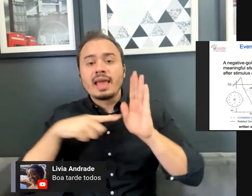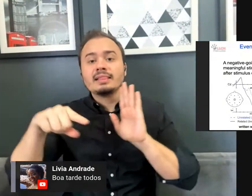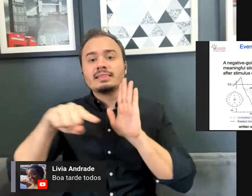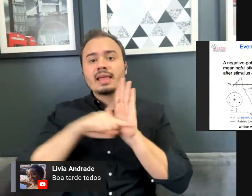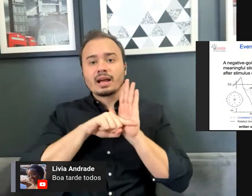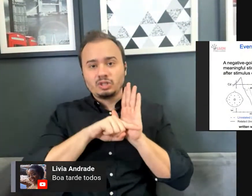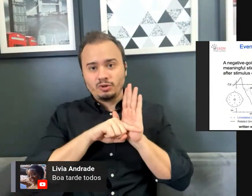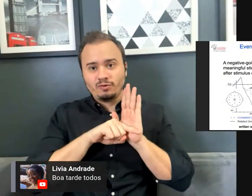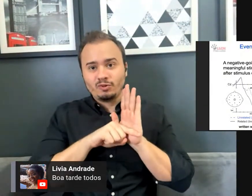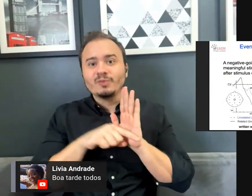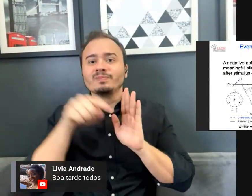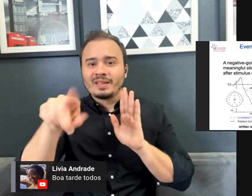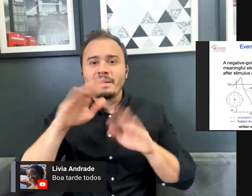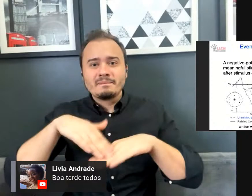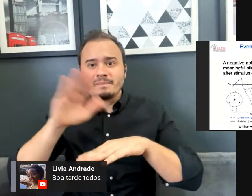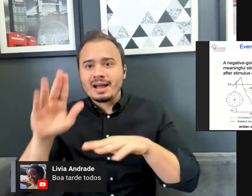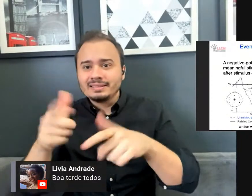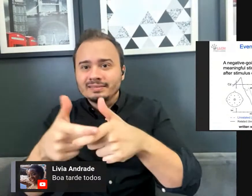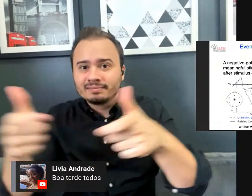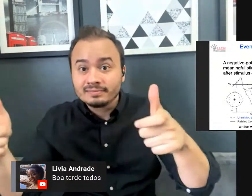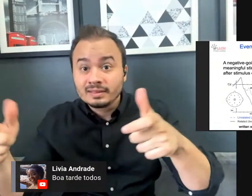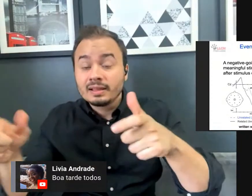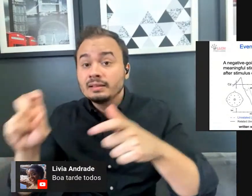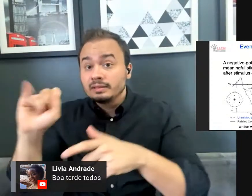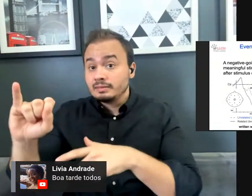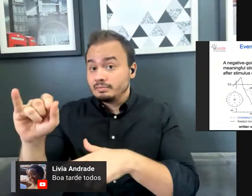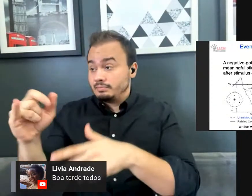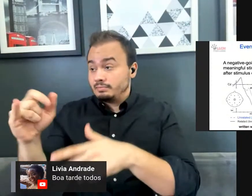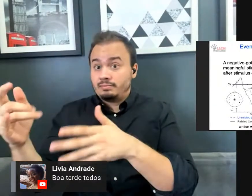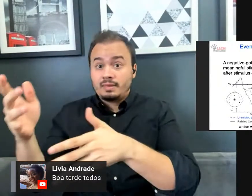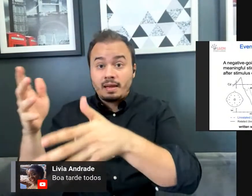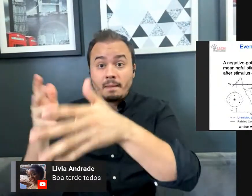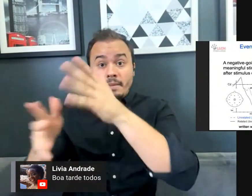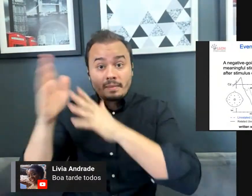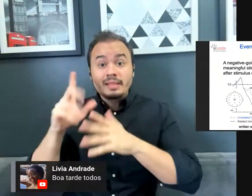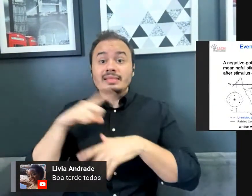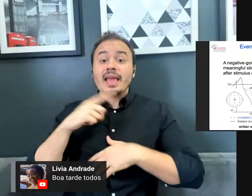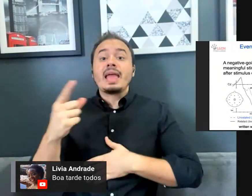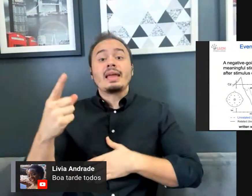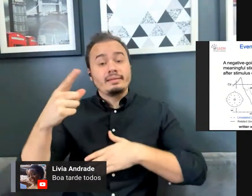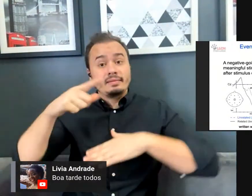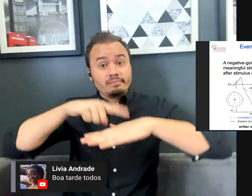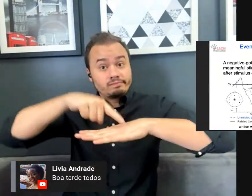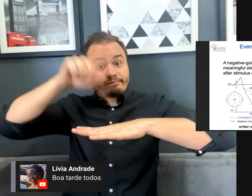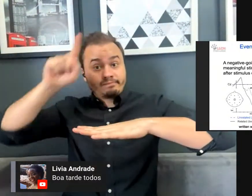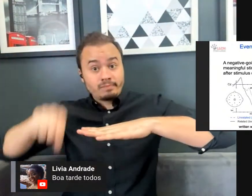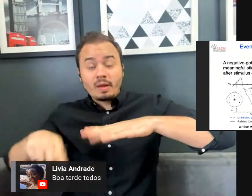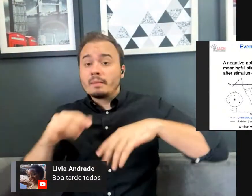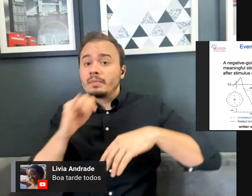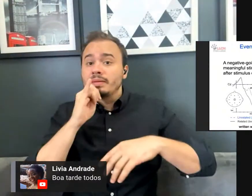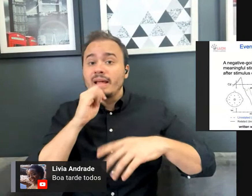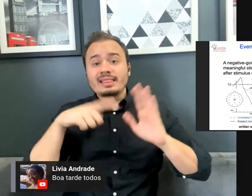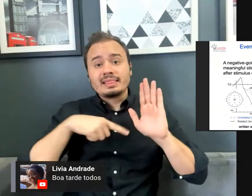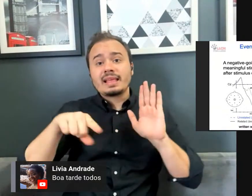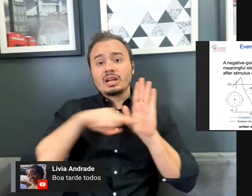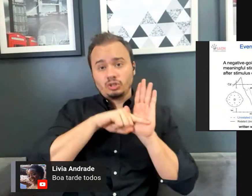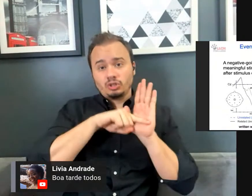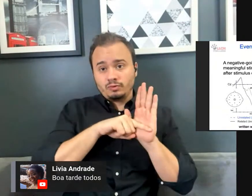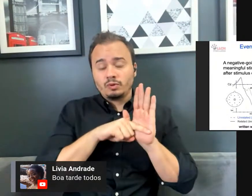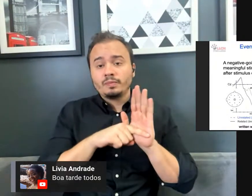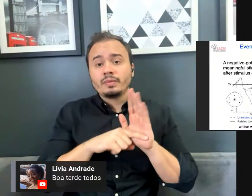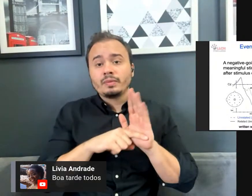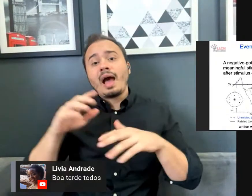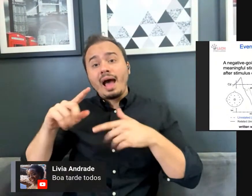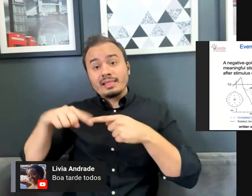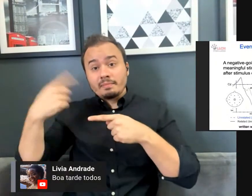negative response to a target that's followed by an unrelated word like bread, target is socks, versus